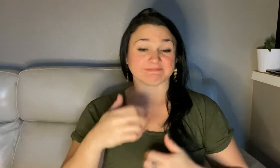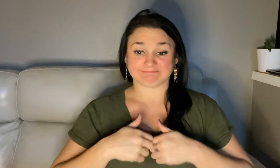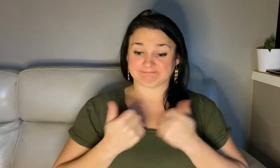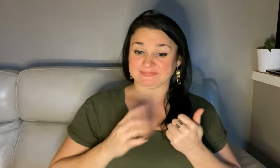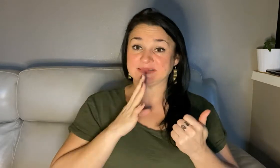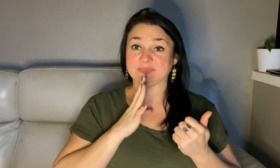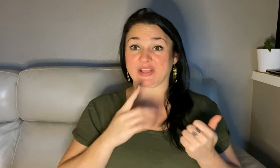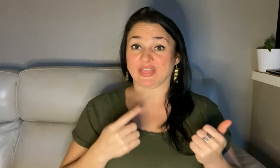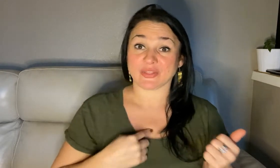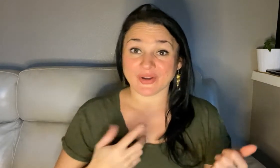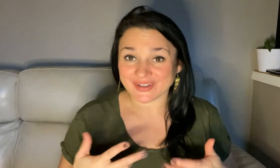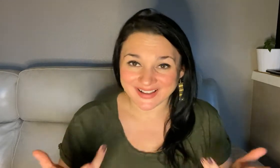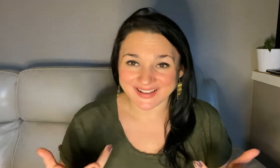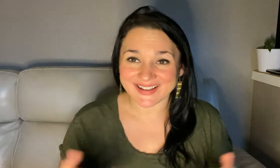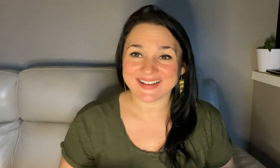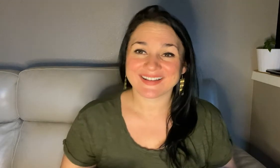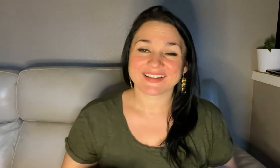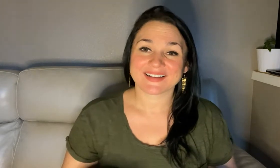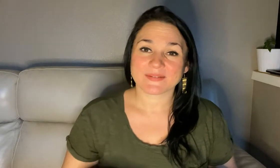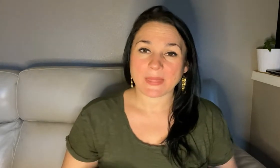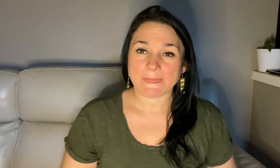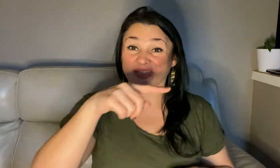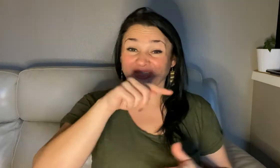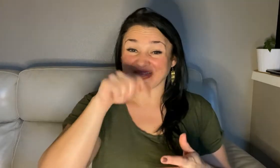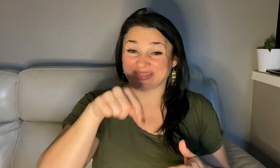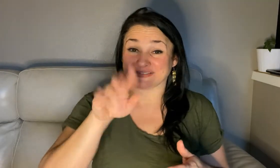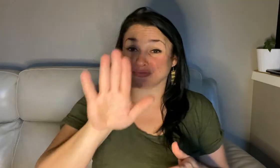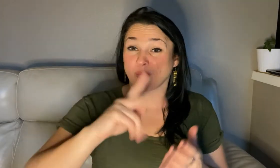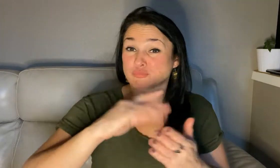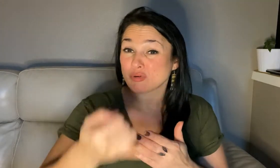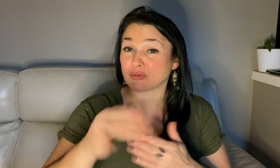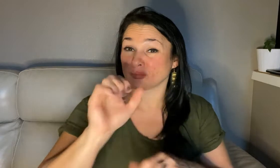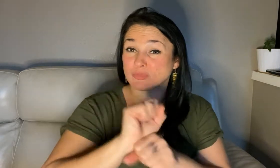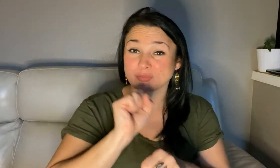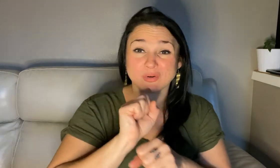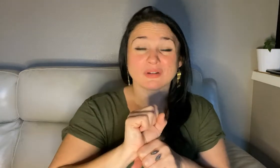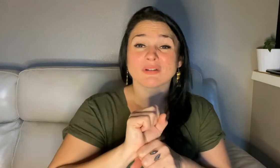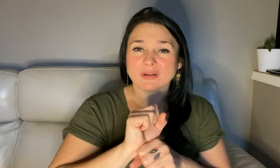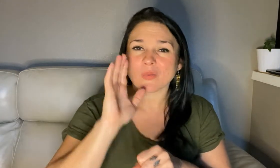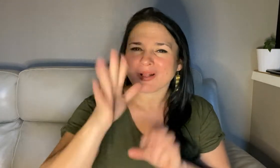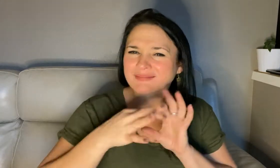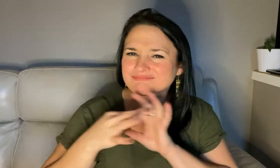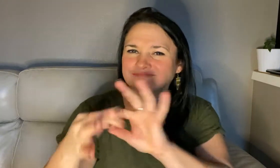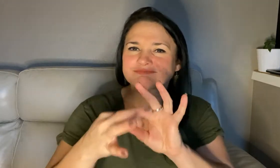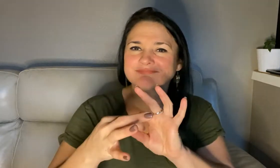heart. You know, you've got projects that you're working on. Find your community that you could start working